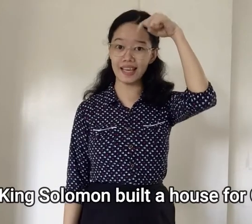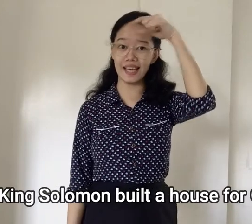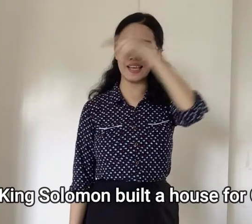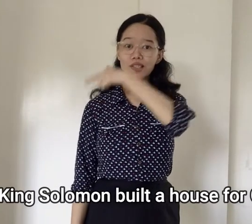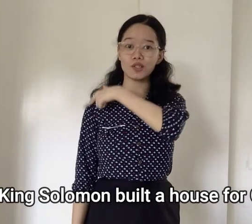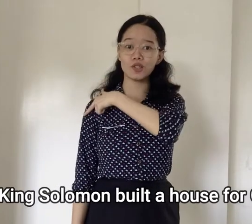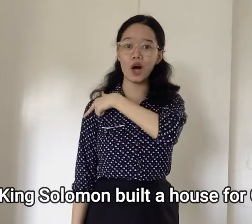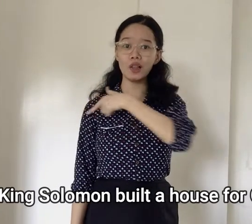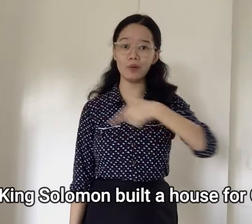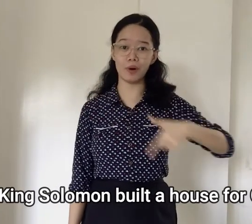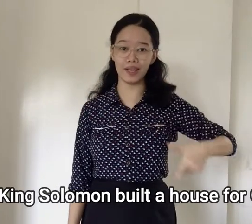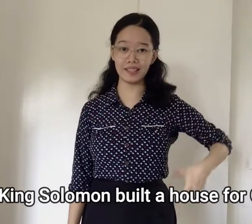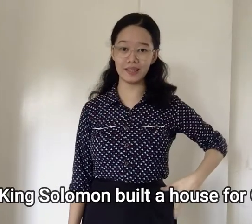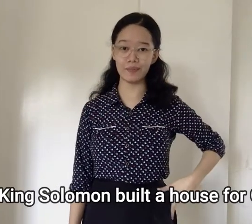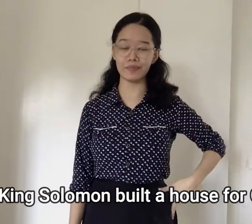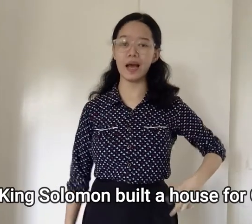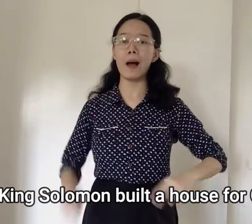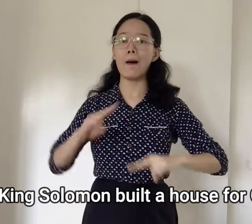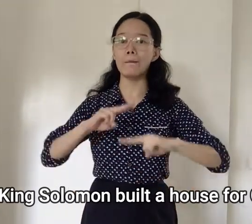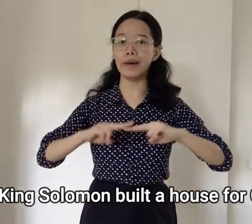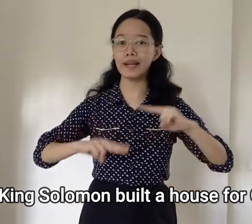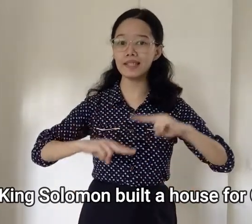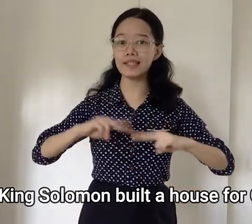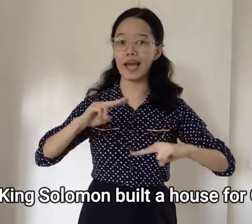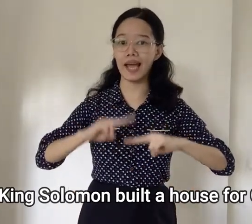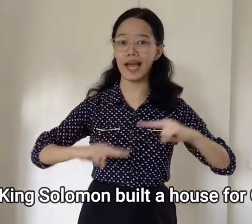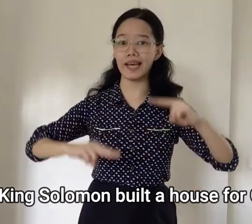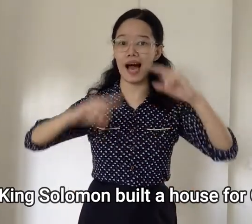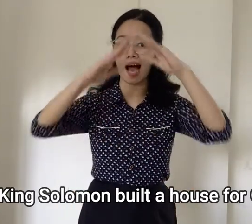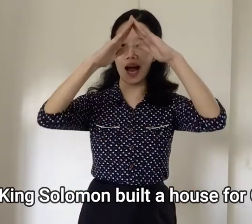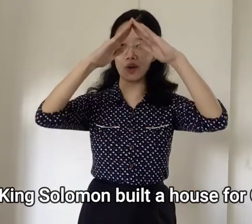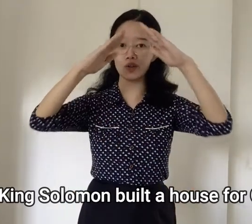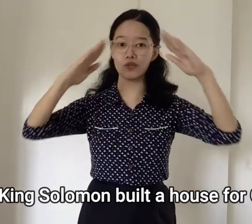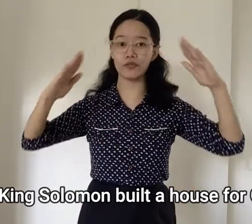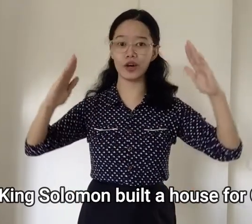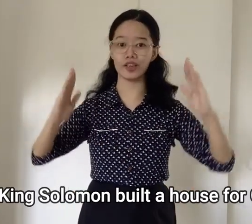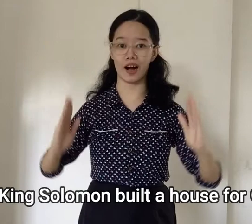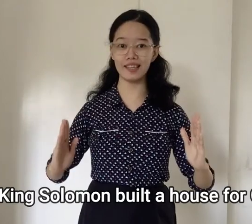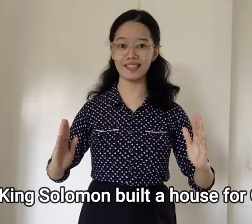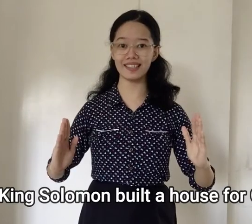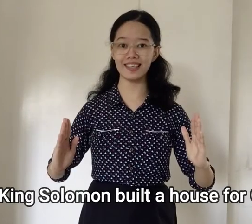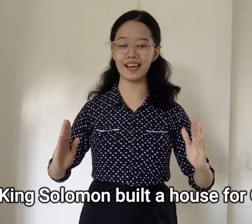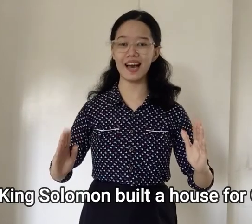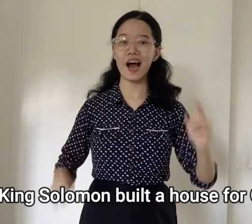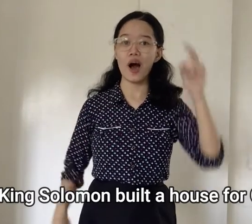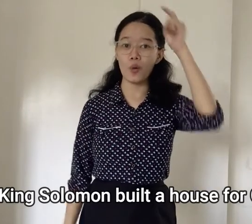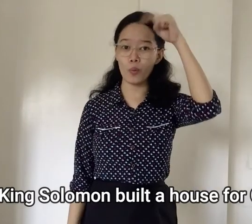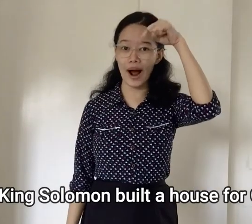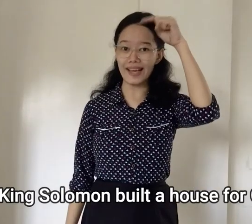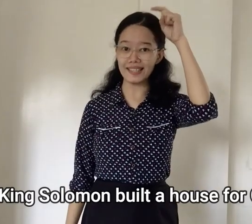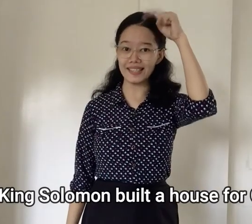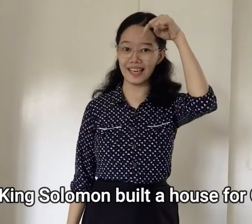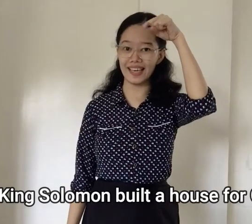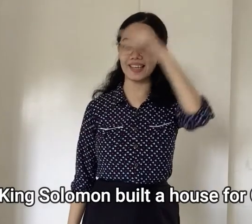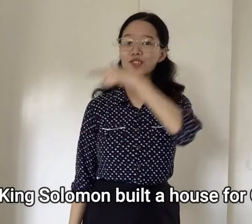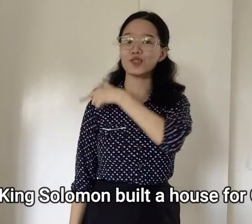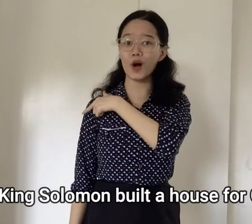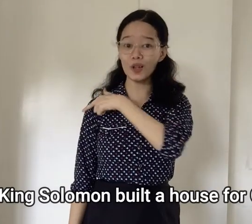King Solomon built a house for God. Wise King